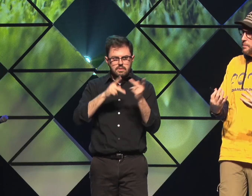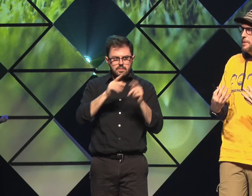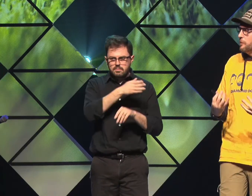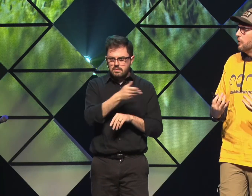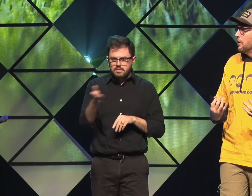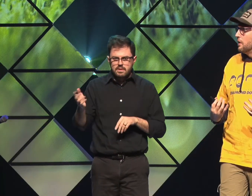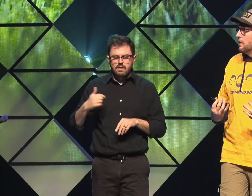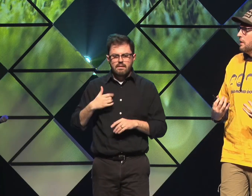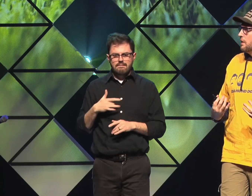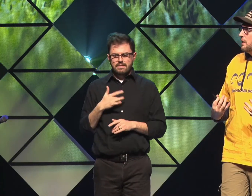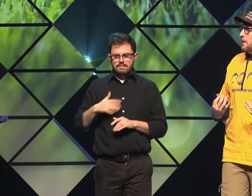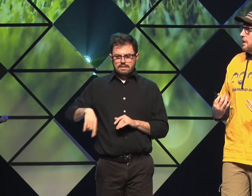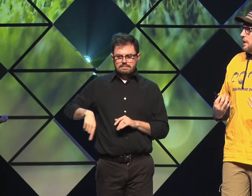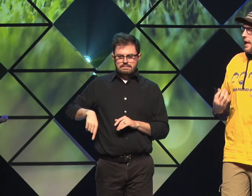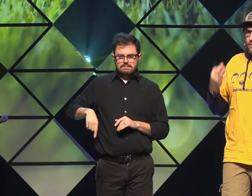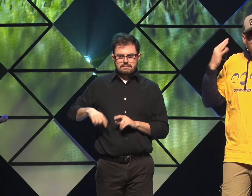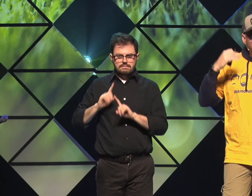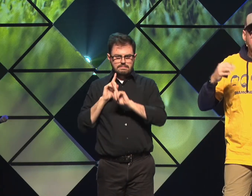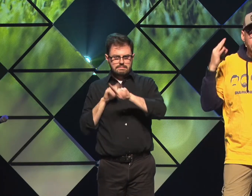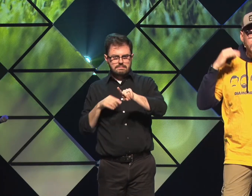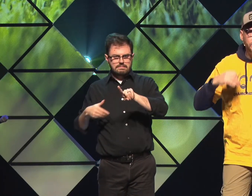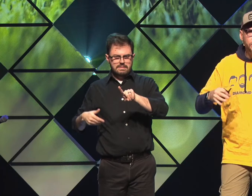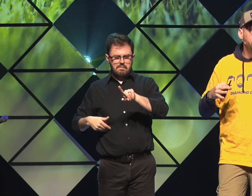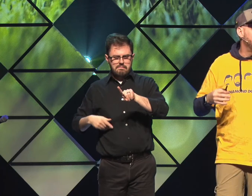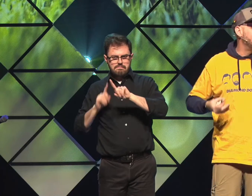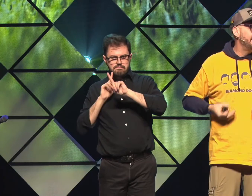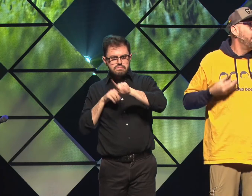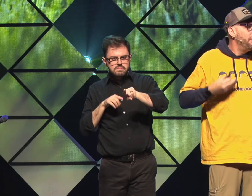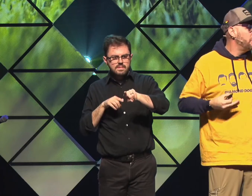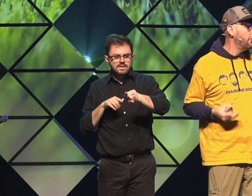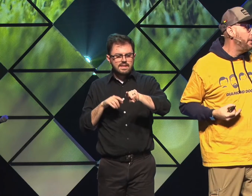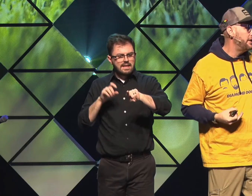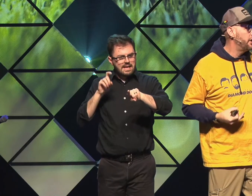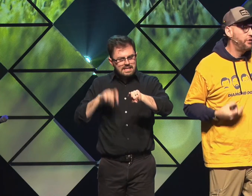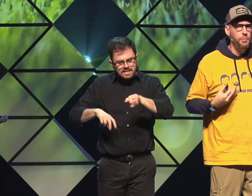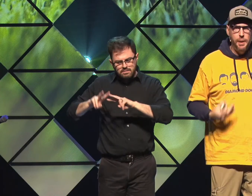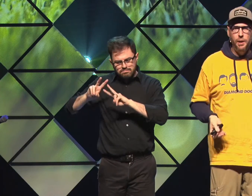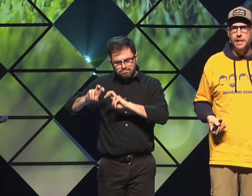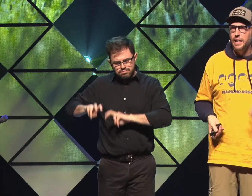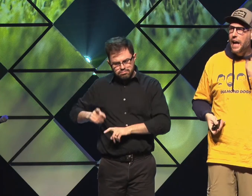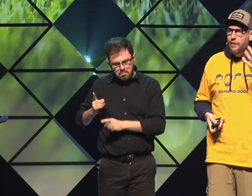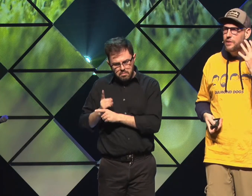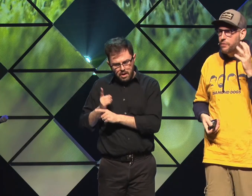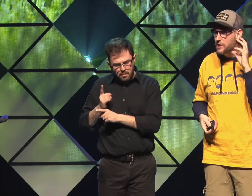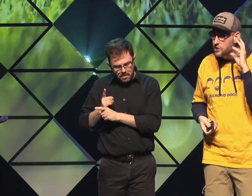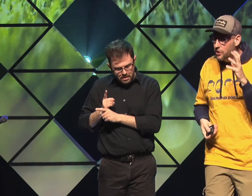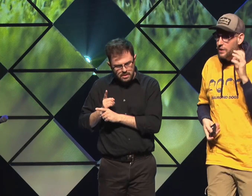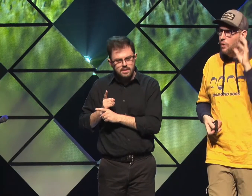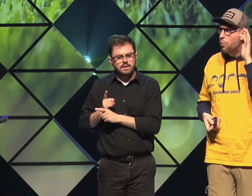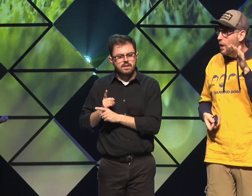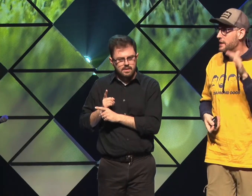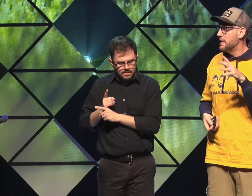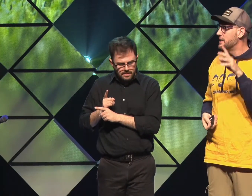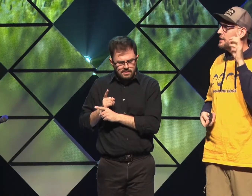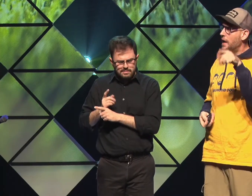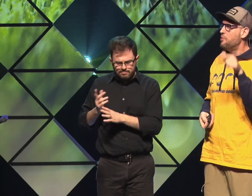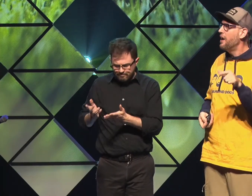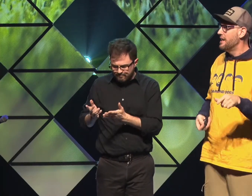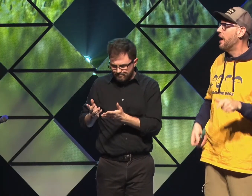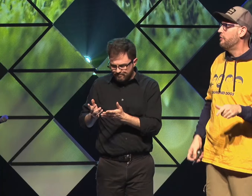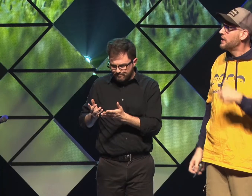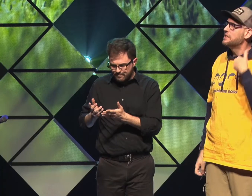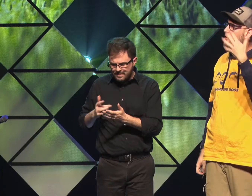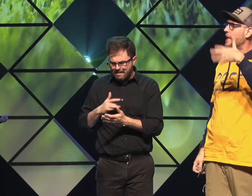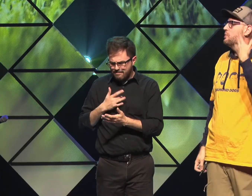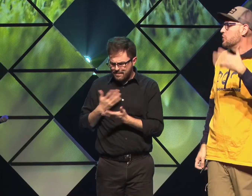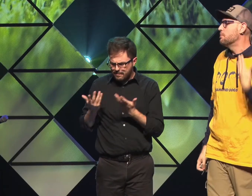in front of people. And I have to rightly discern those things. That's a visceral message from my body. And I have to discern, like, what is it? Is it that I'm not